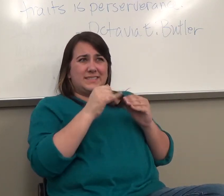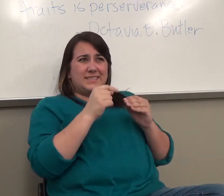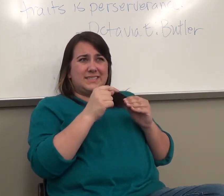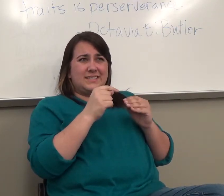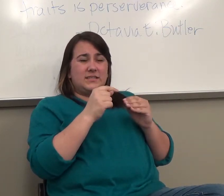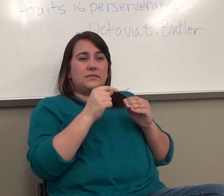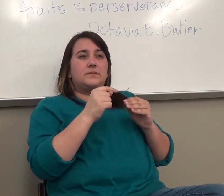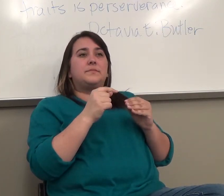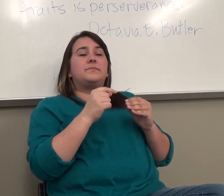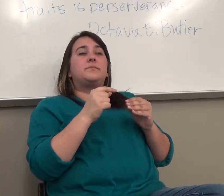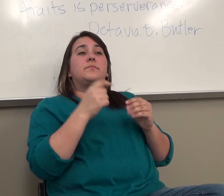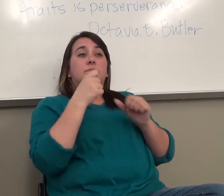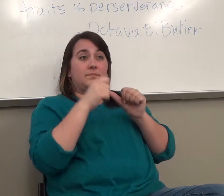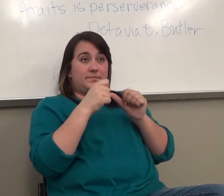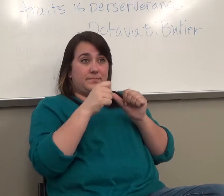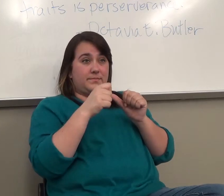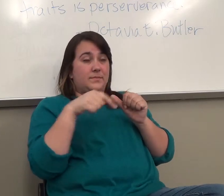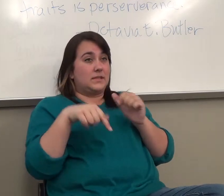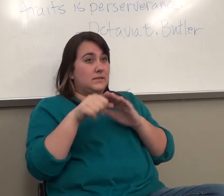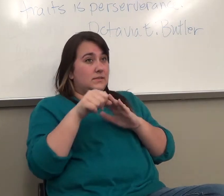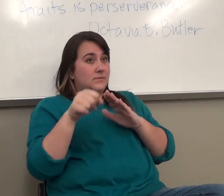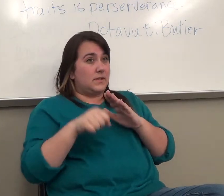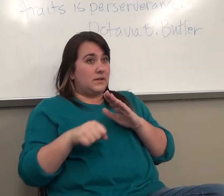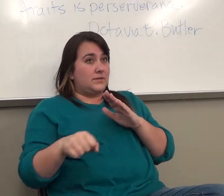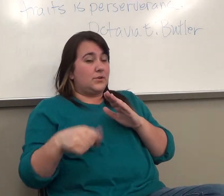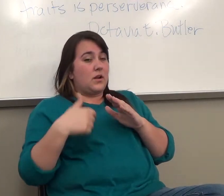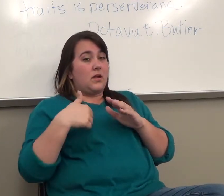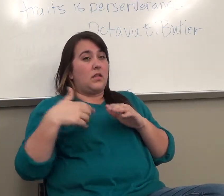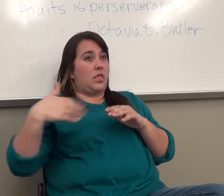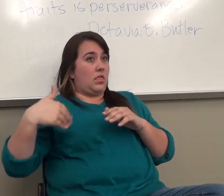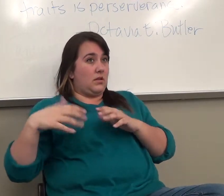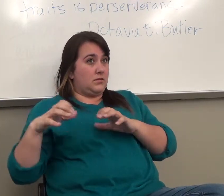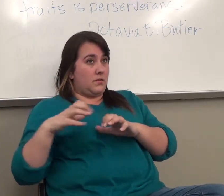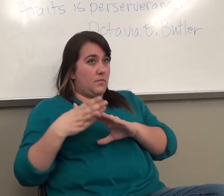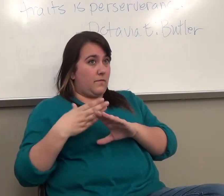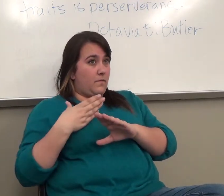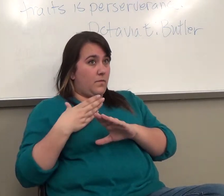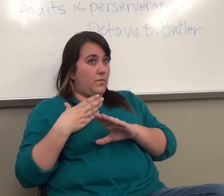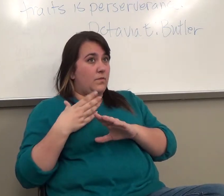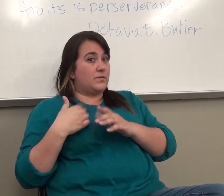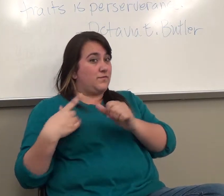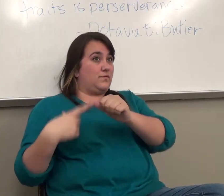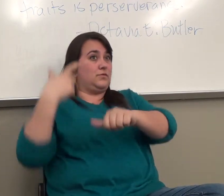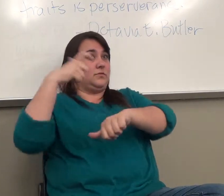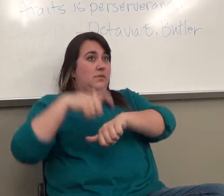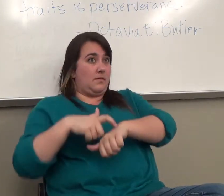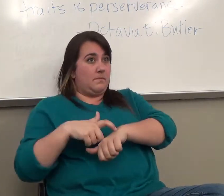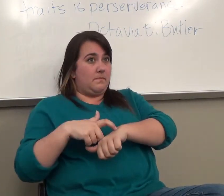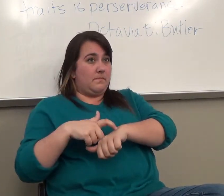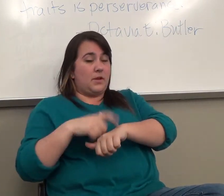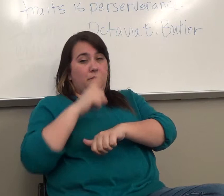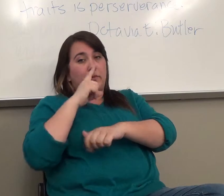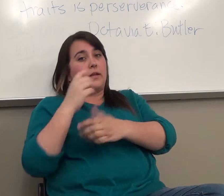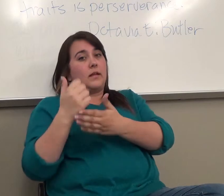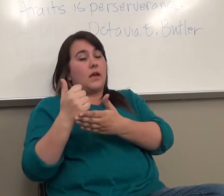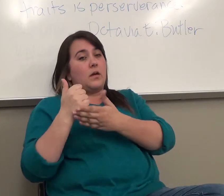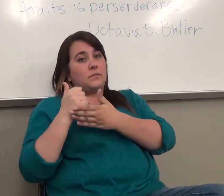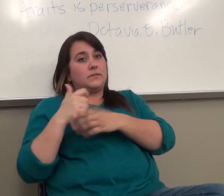that this semester, and this is something that I haven't done before, but believe me, it's freed up my time. If you